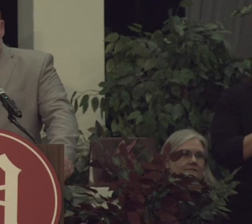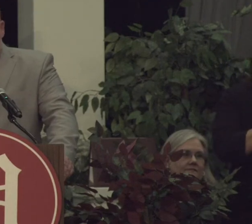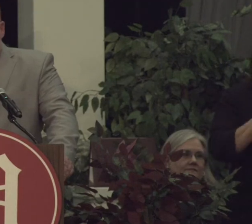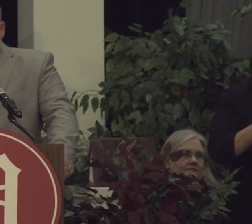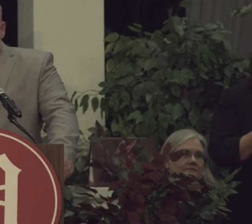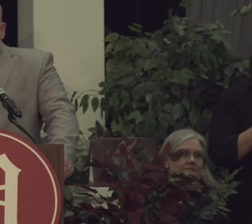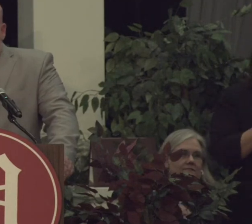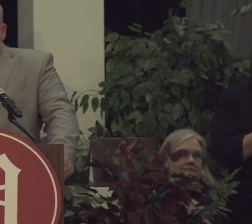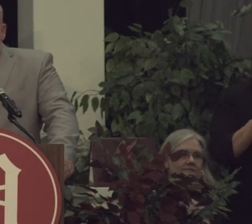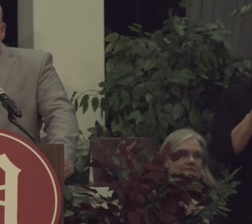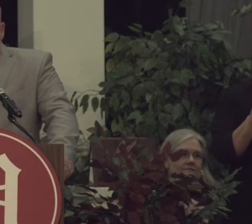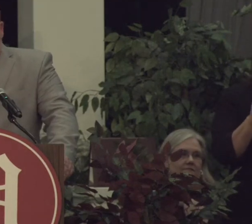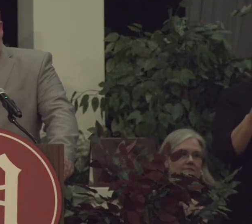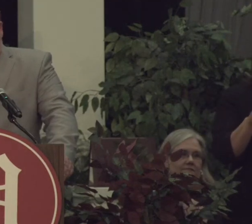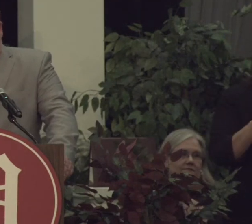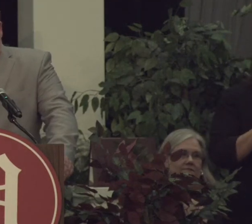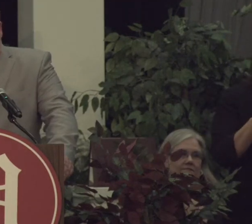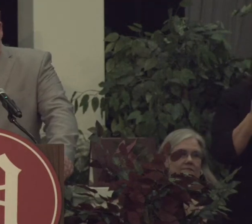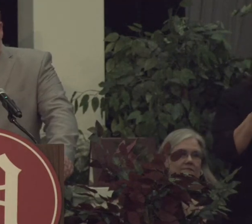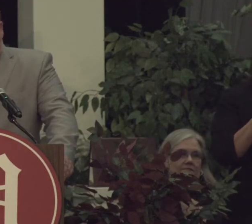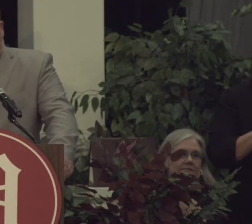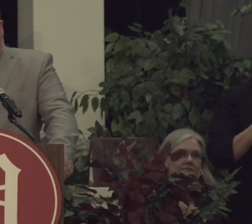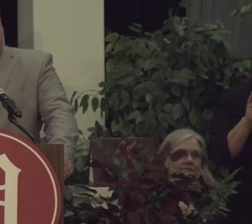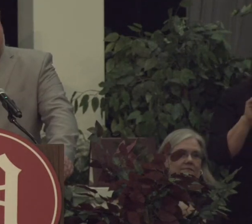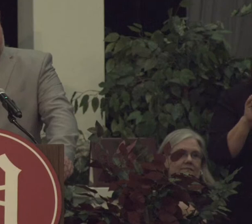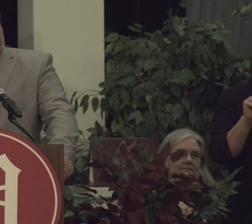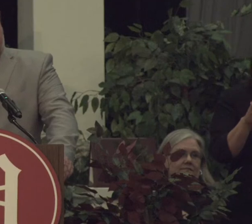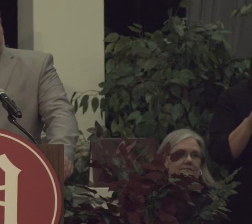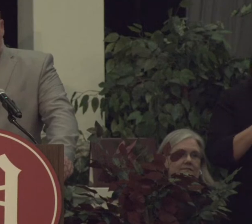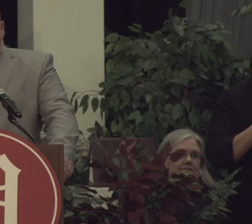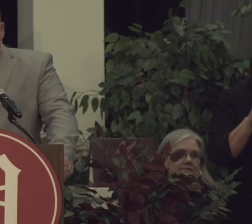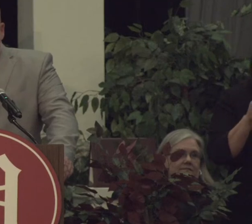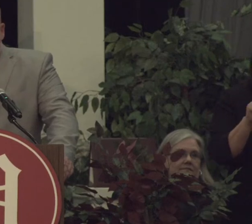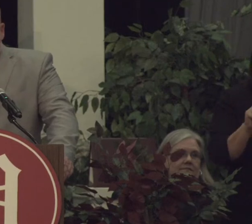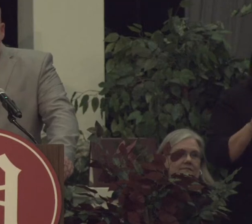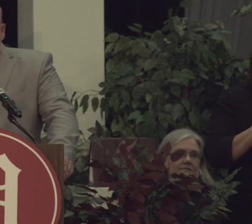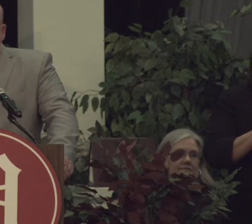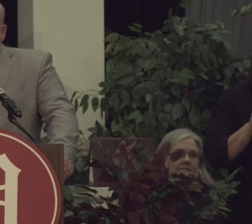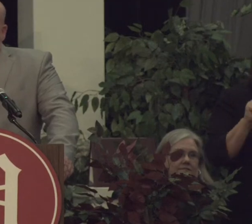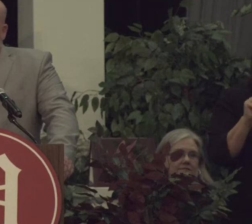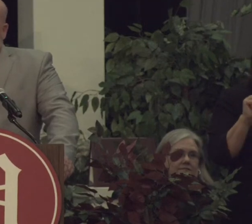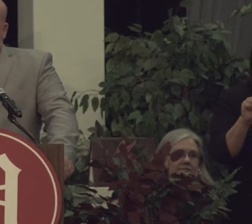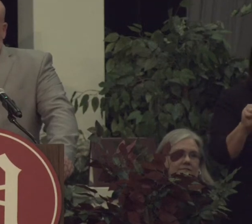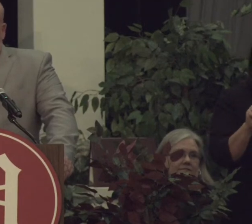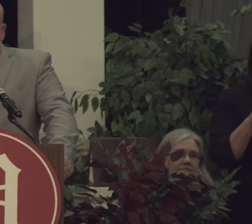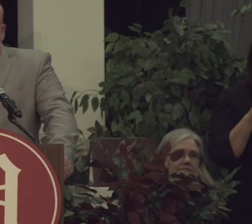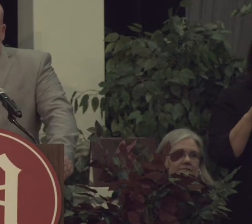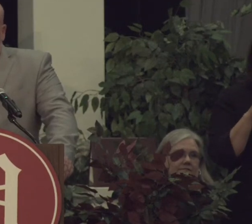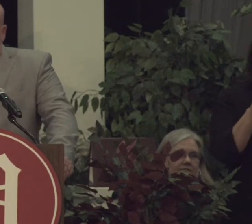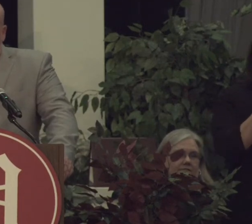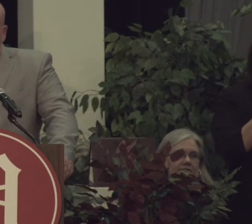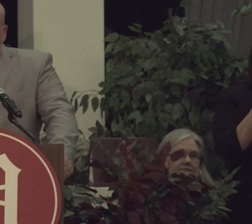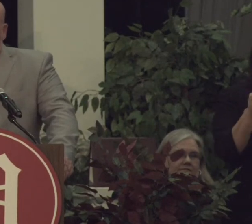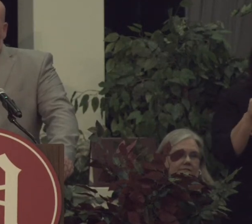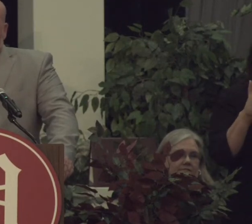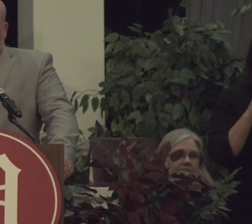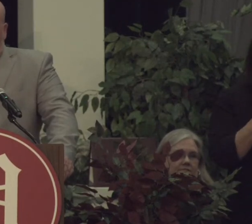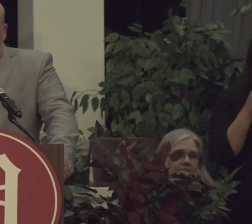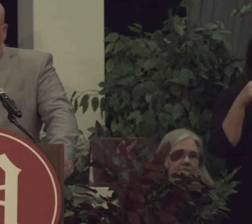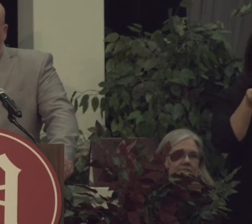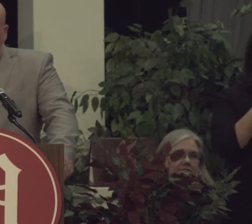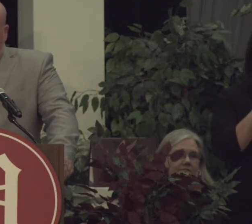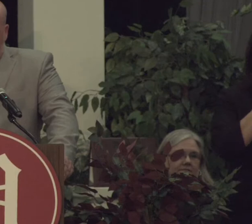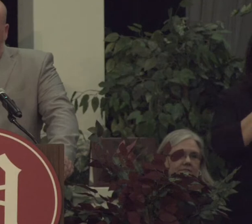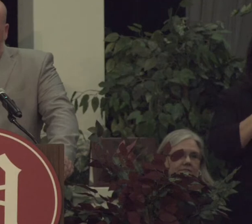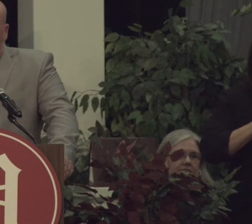ROTC, WISE, Interact, NHS, and Beta, just to name a few. Class of 2023, you definitely